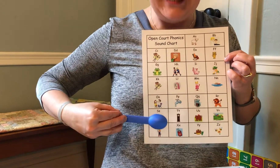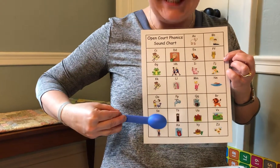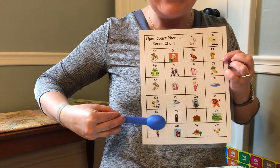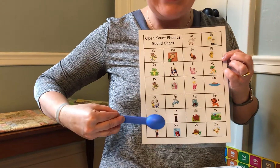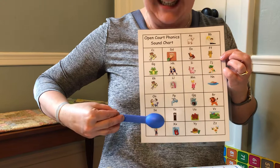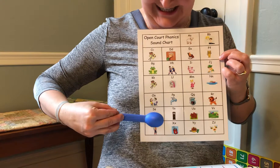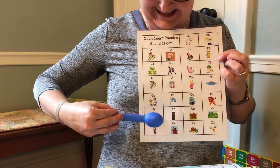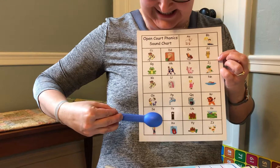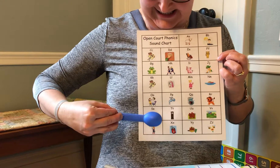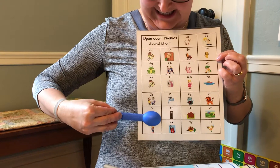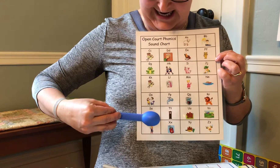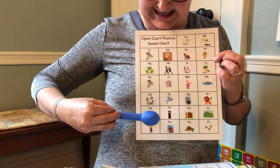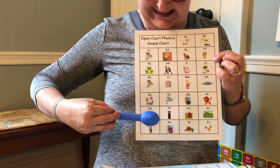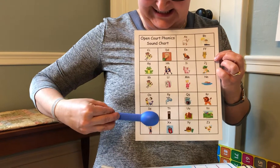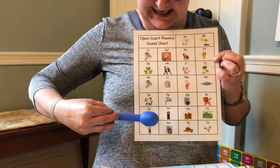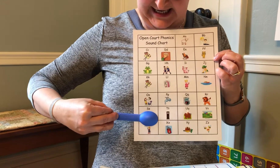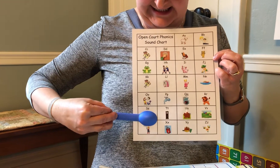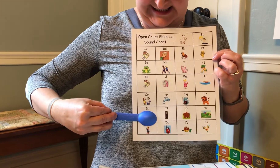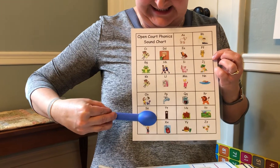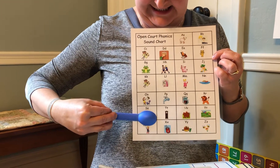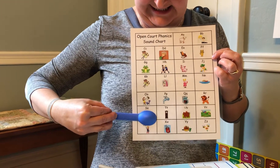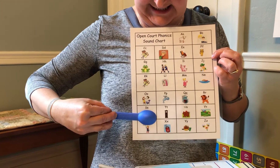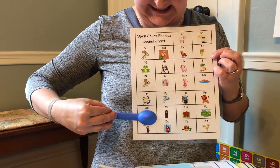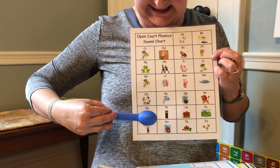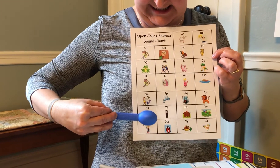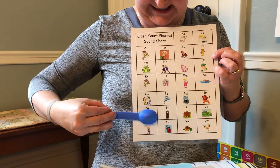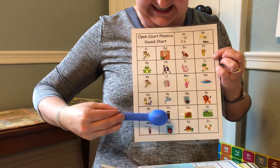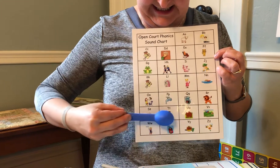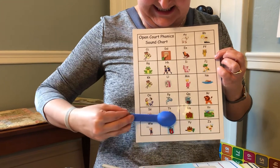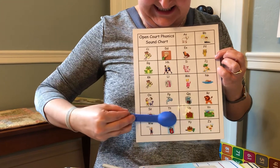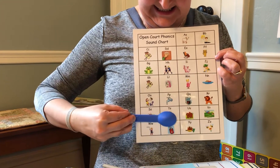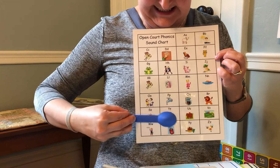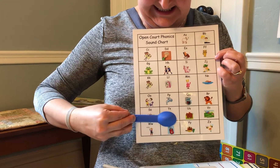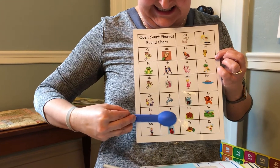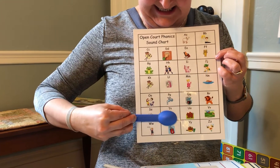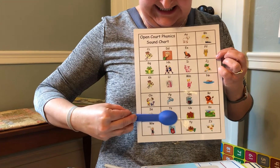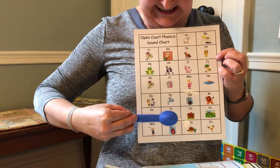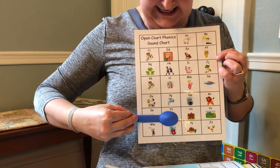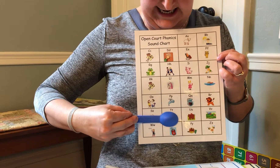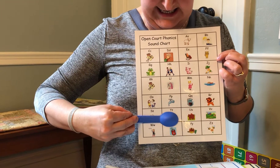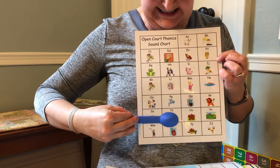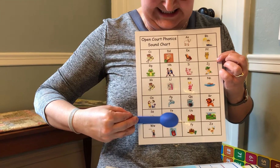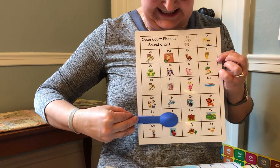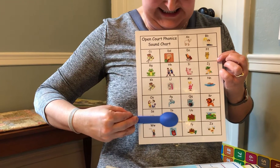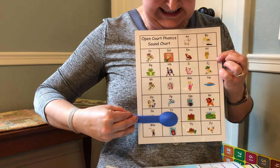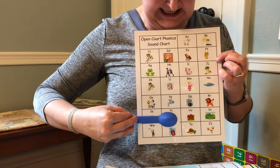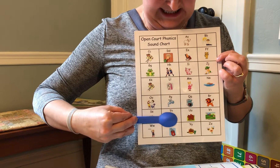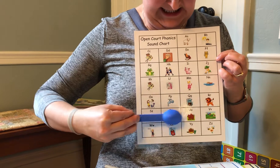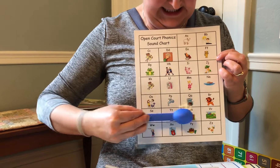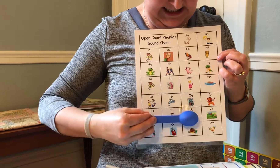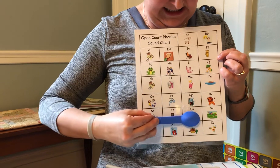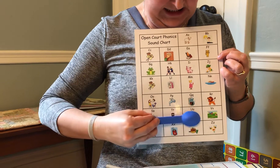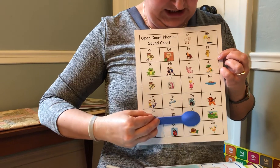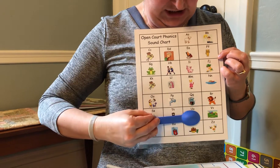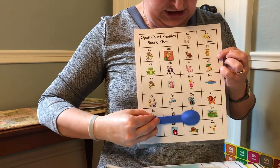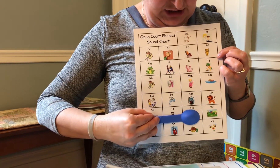S says S, T says T,